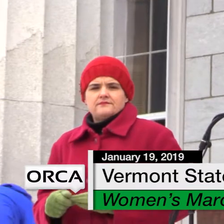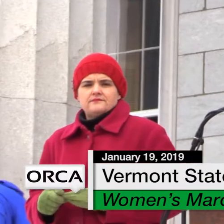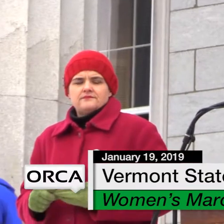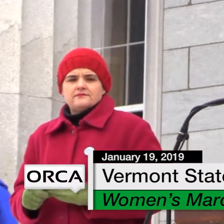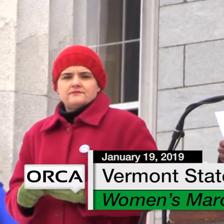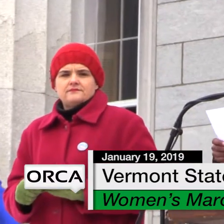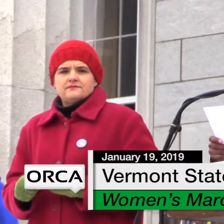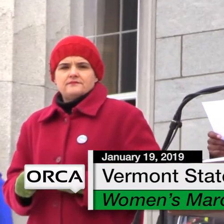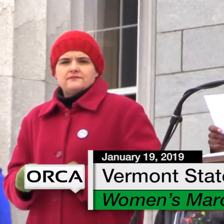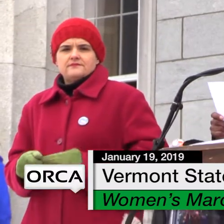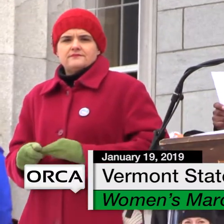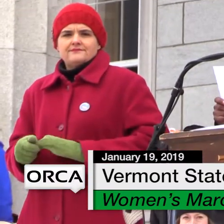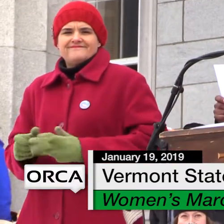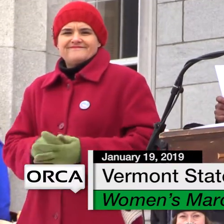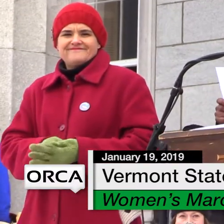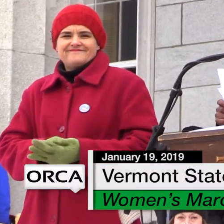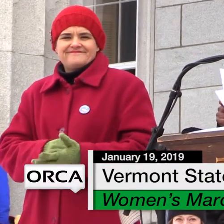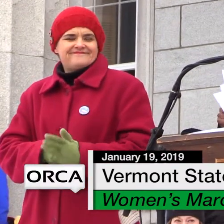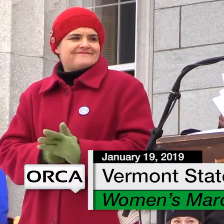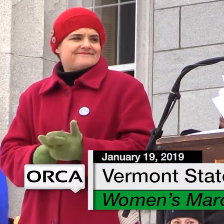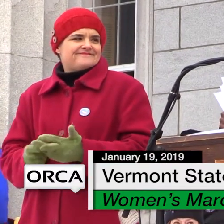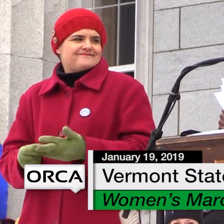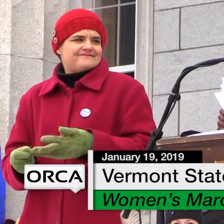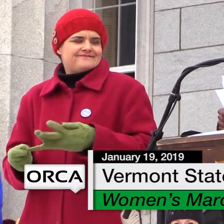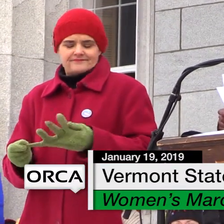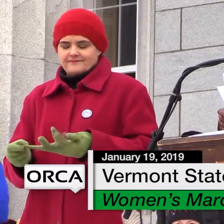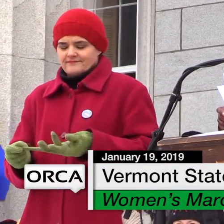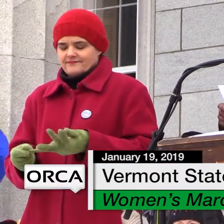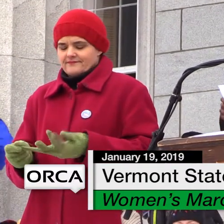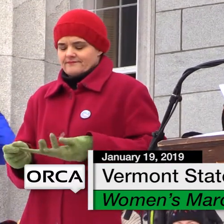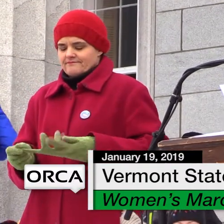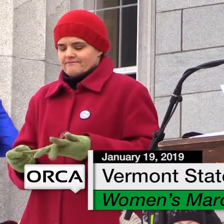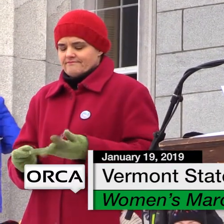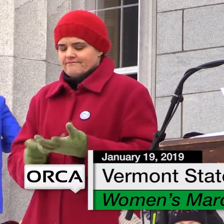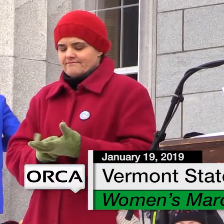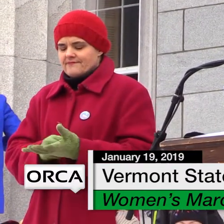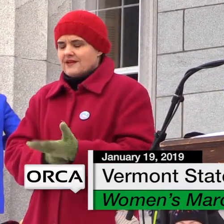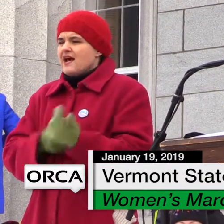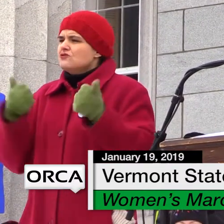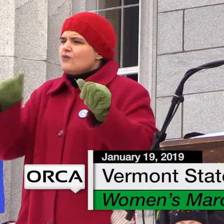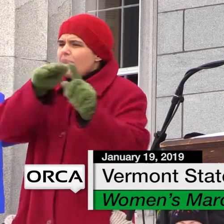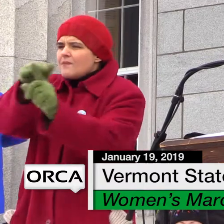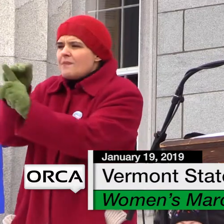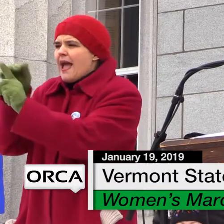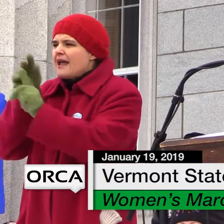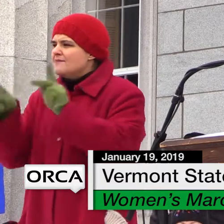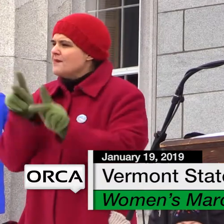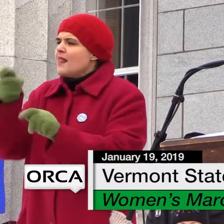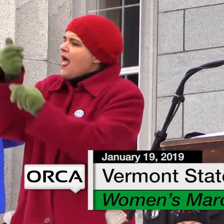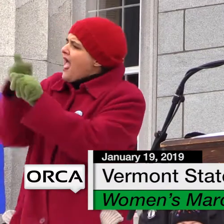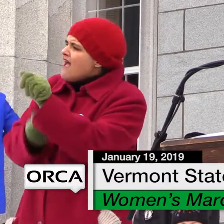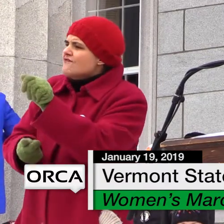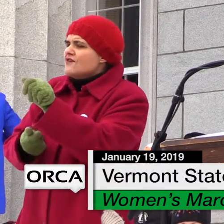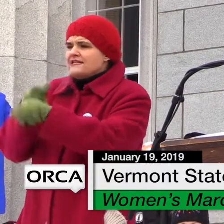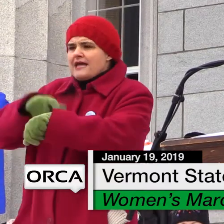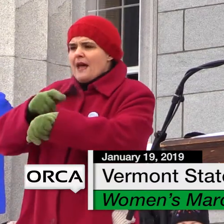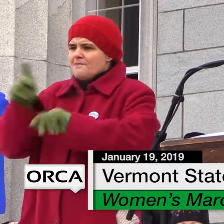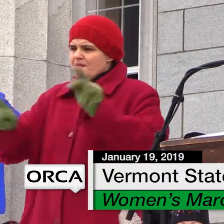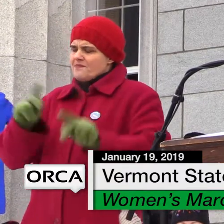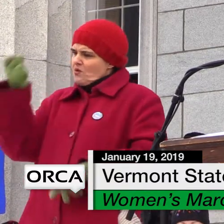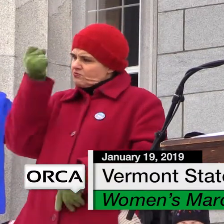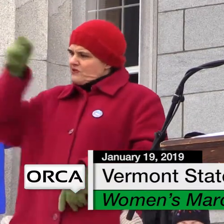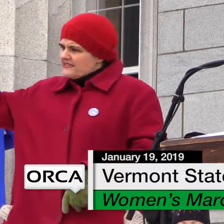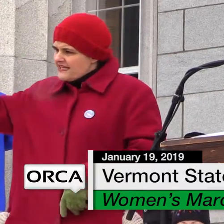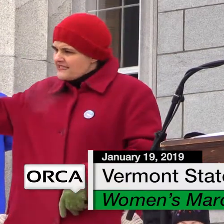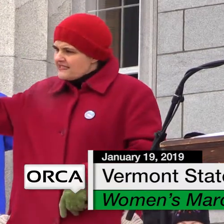When I consider what the core policy entails, I try to remind folks that every political movement, from Stonewall to Standing Rock,